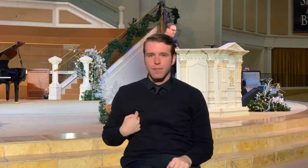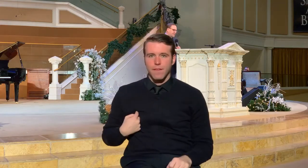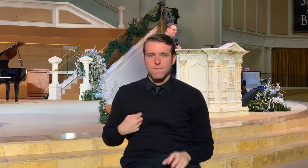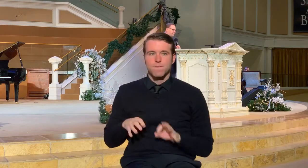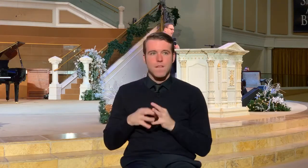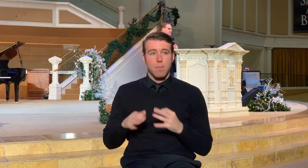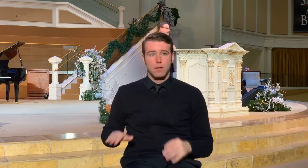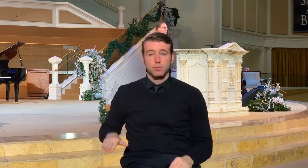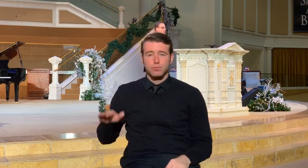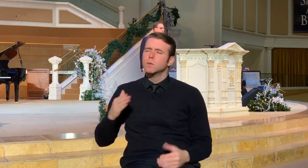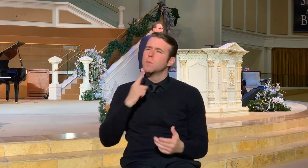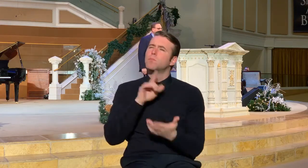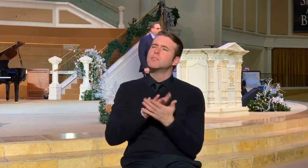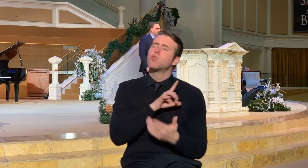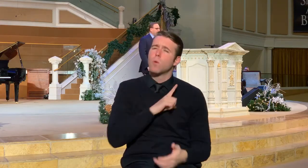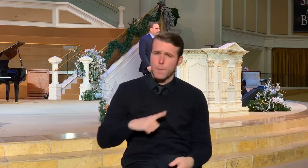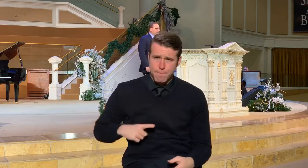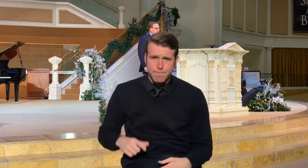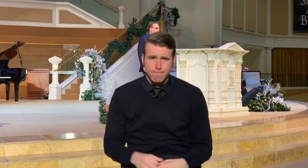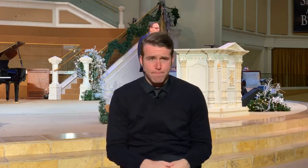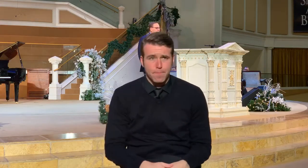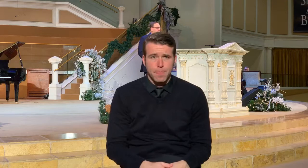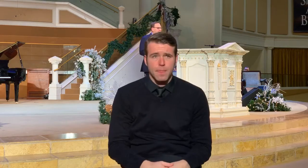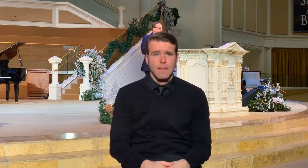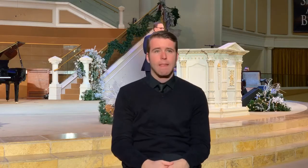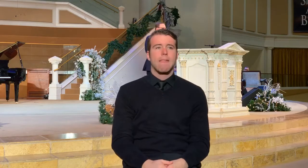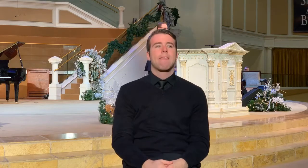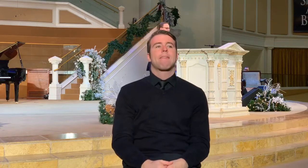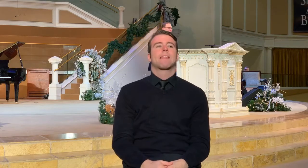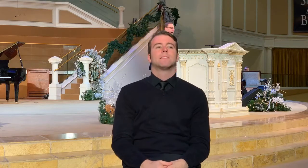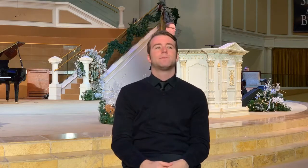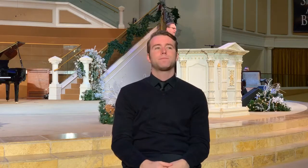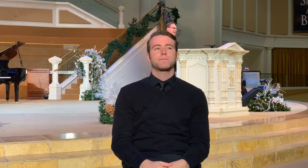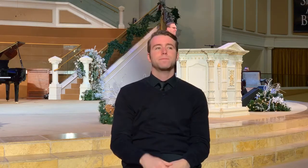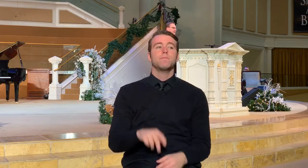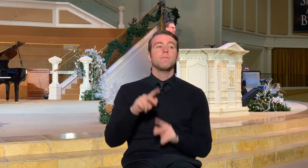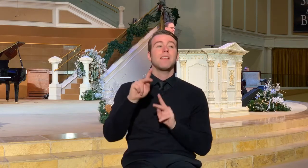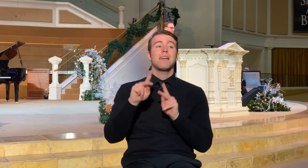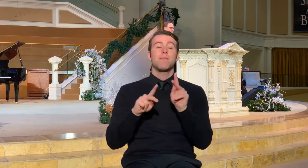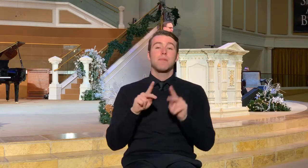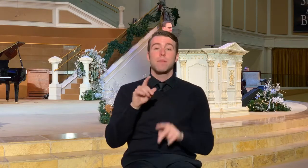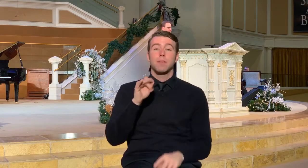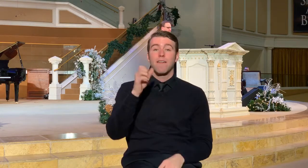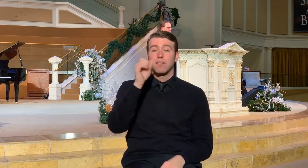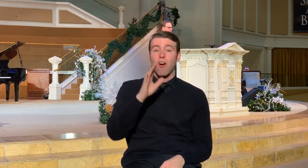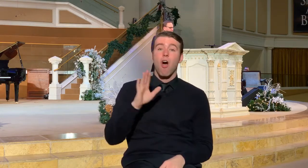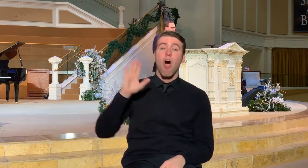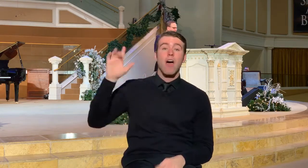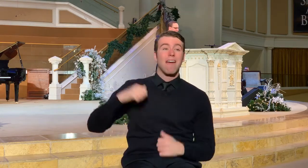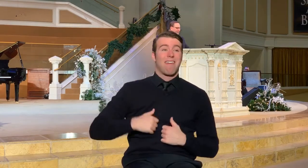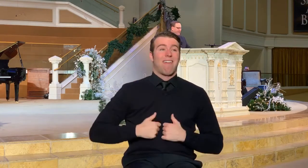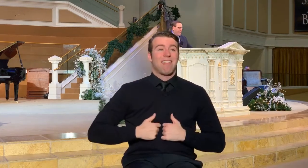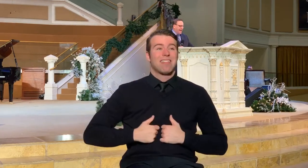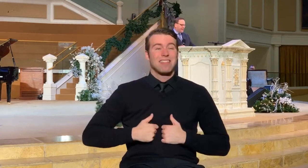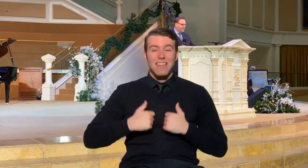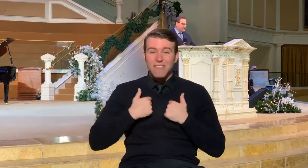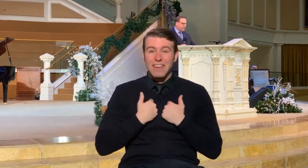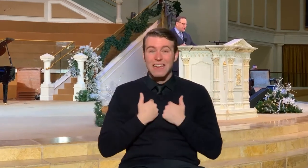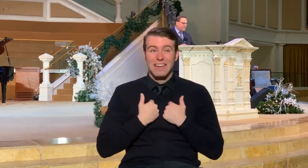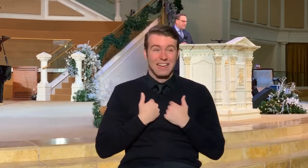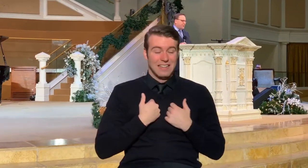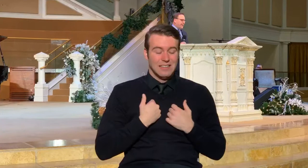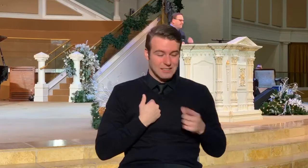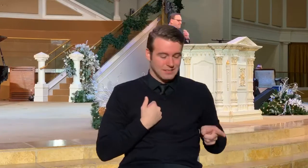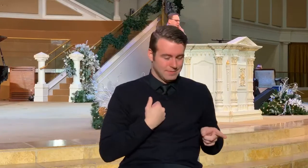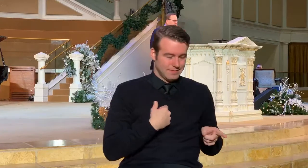predators. Man, somebody say, praise the Lord. Man, the people of God were living in the text surrounded by the lions.